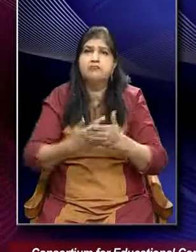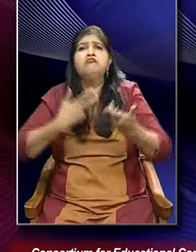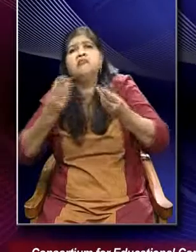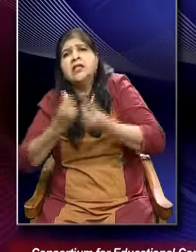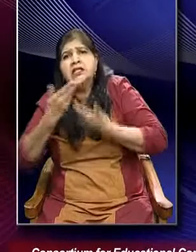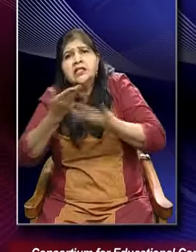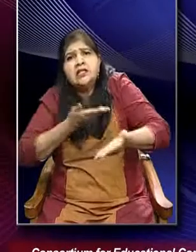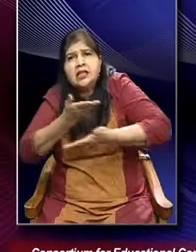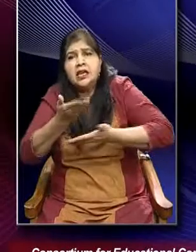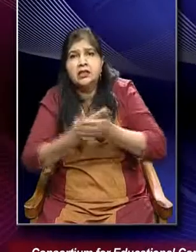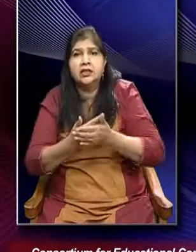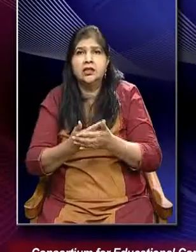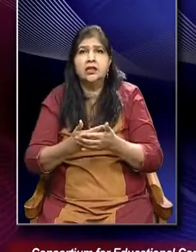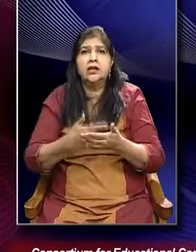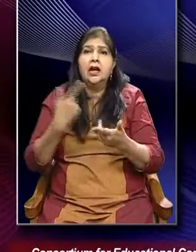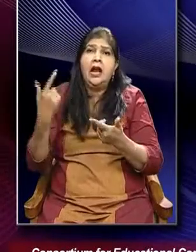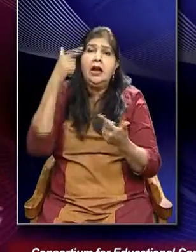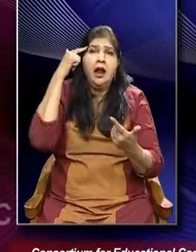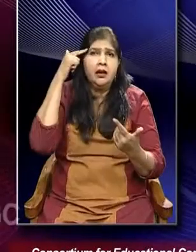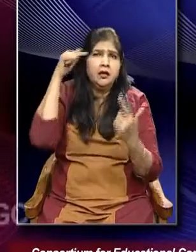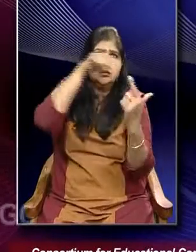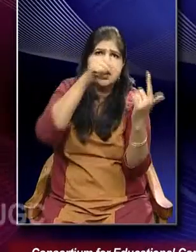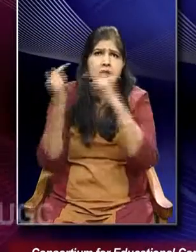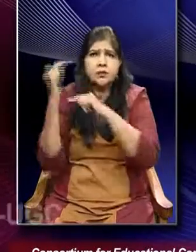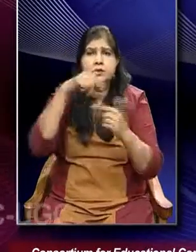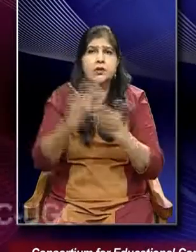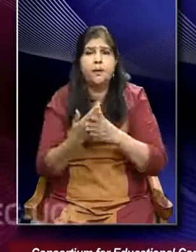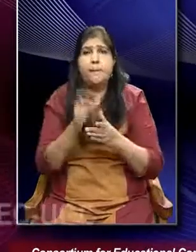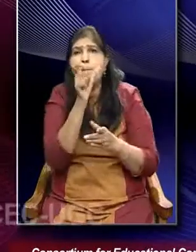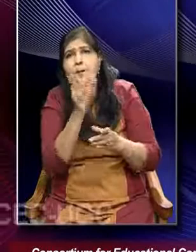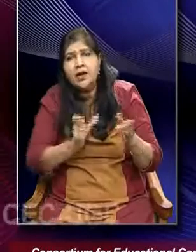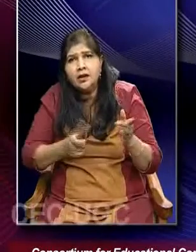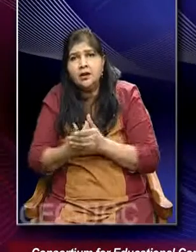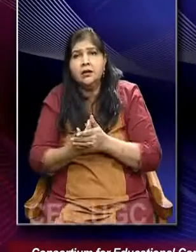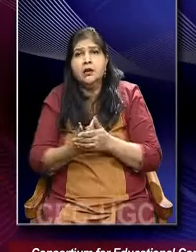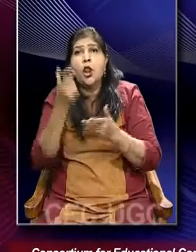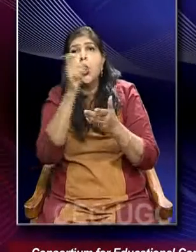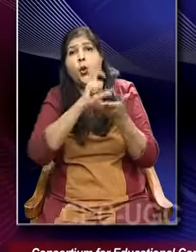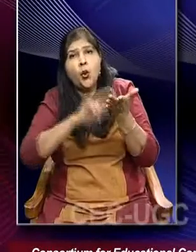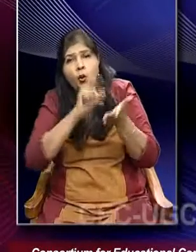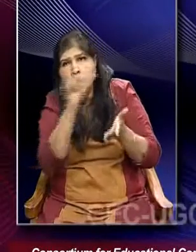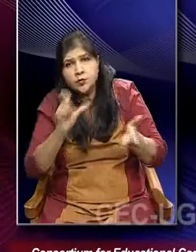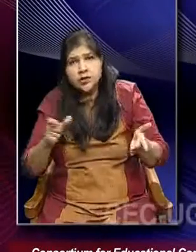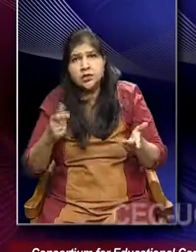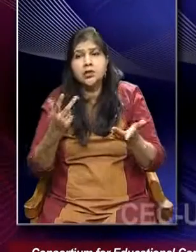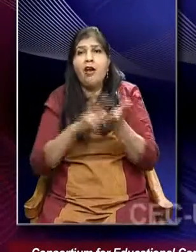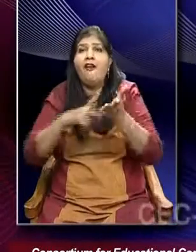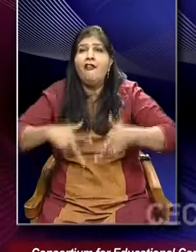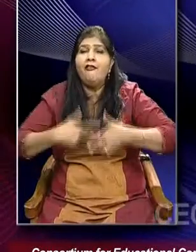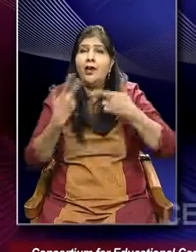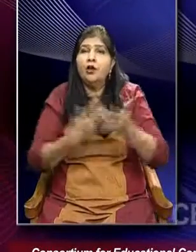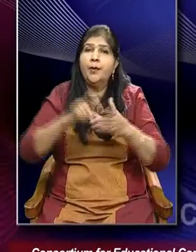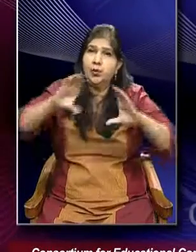exchange, transmission of ideas, meanings, norms, values around the